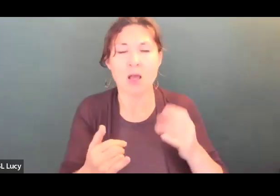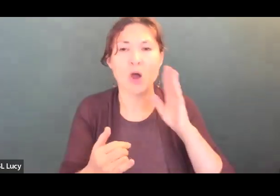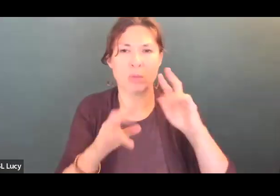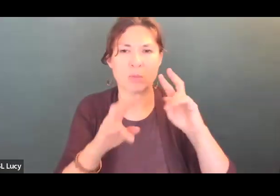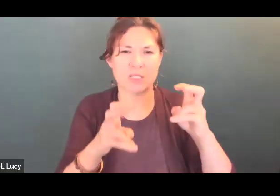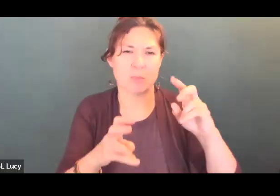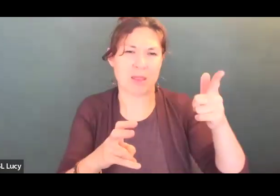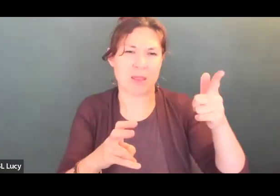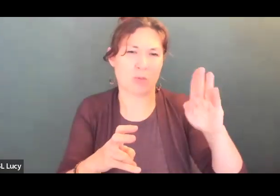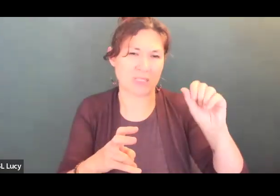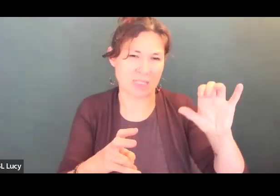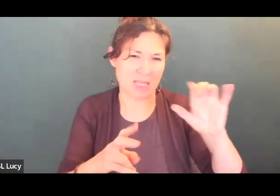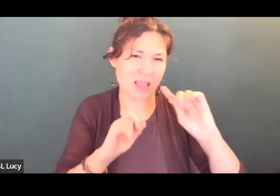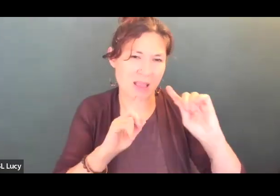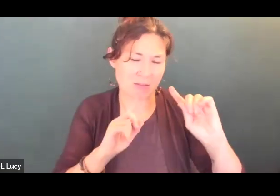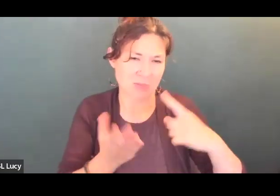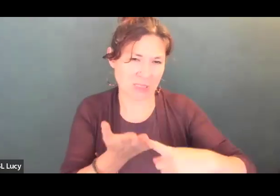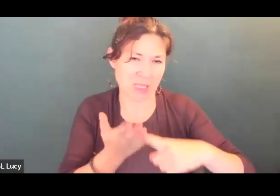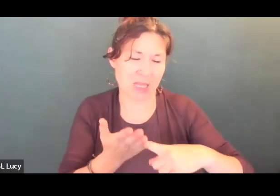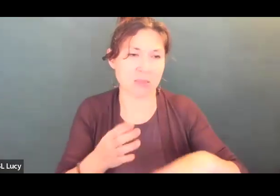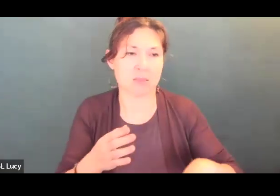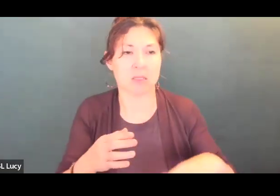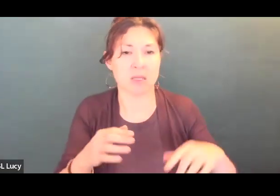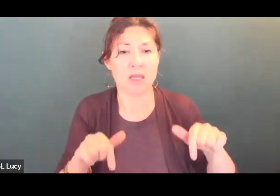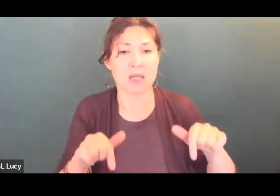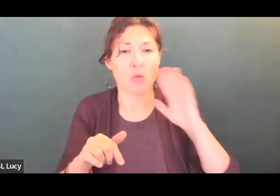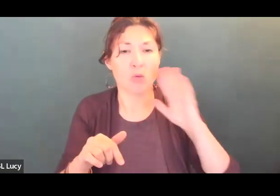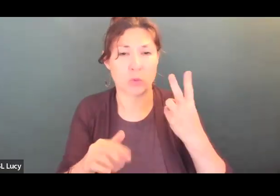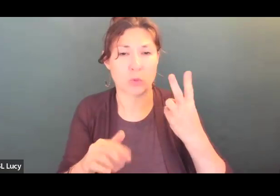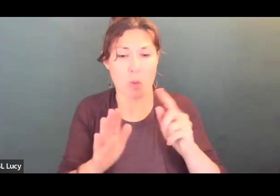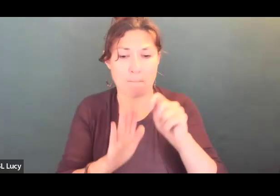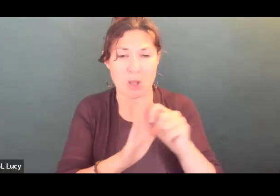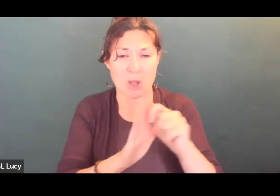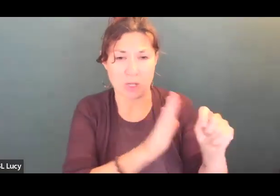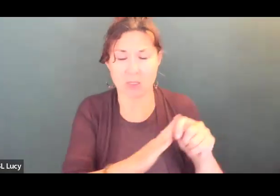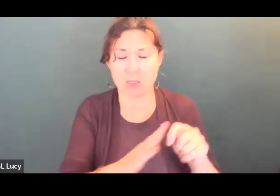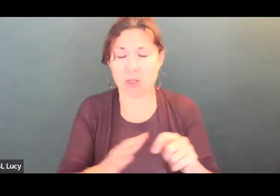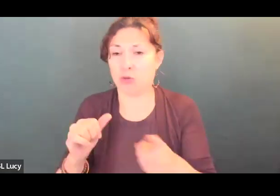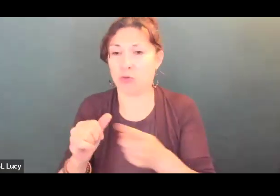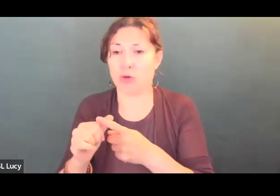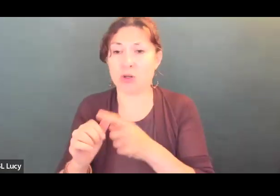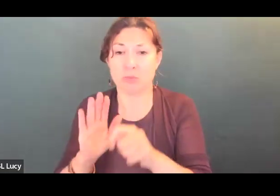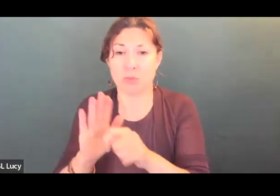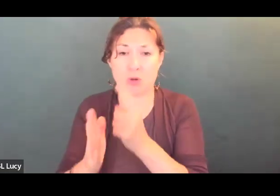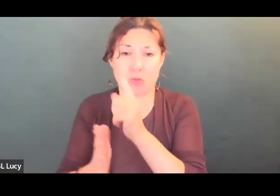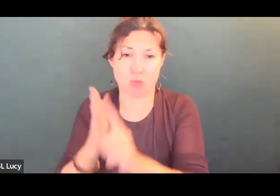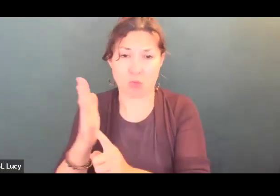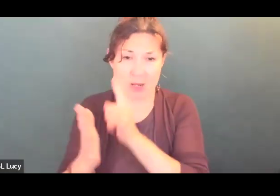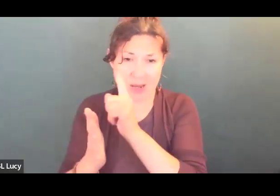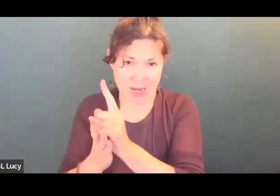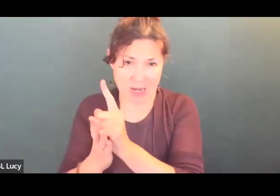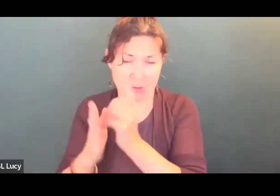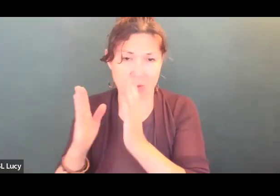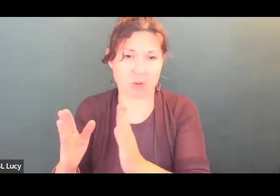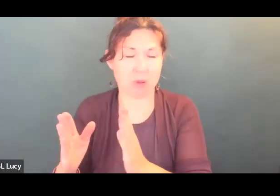committee. The meeting will feature 2 public comment periods, with the first comment period limited to 1 hour. Priority will be given